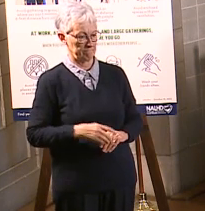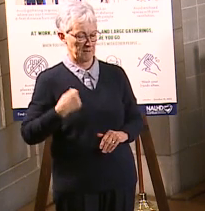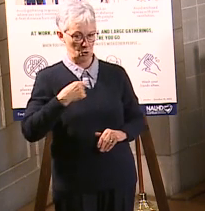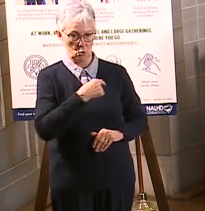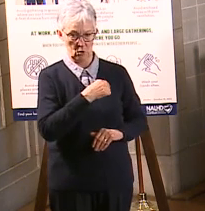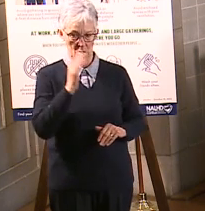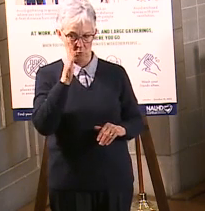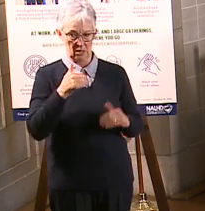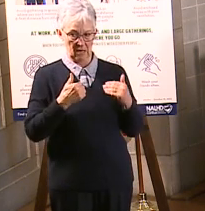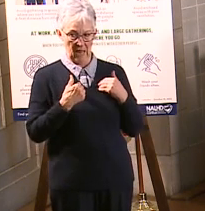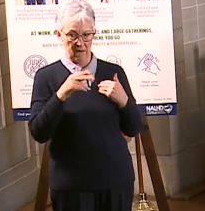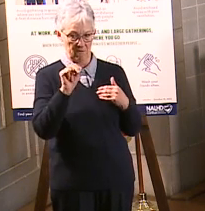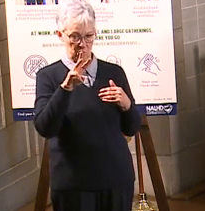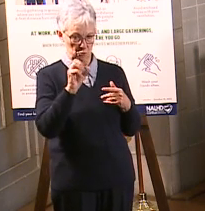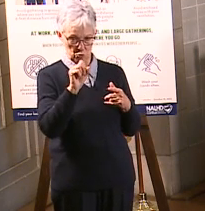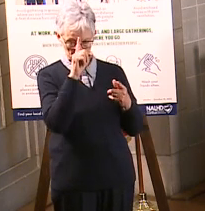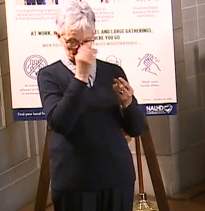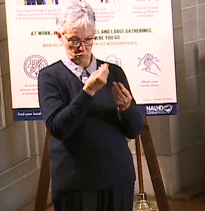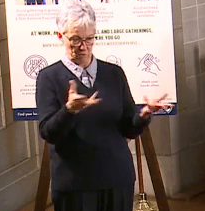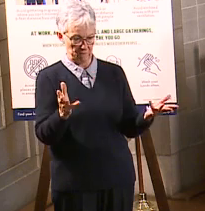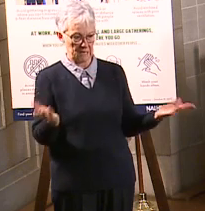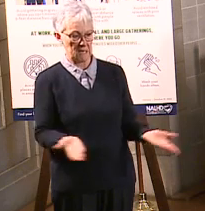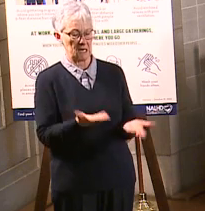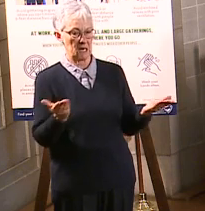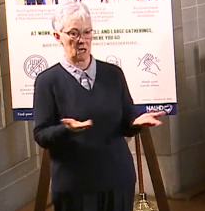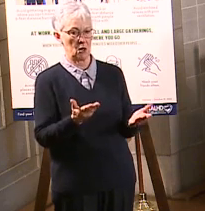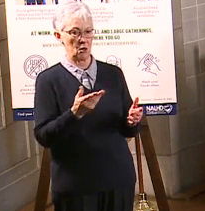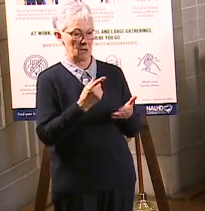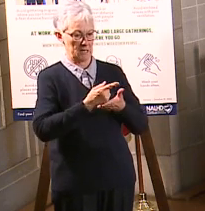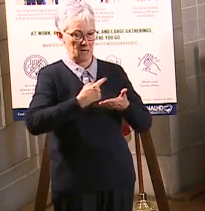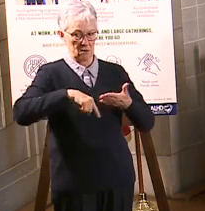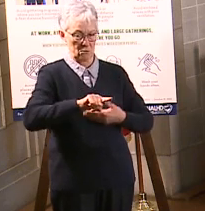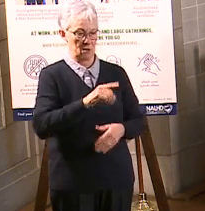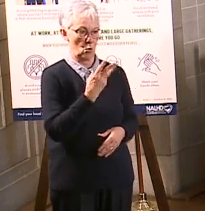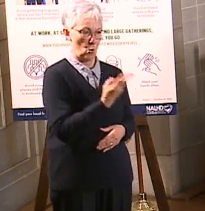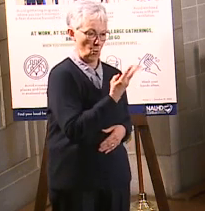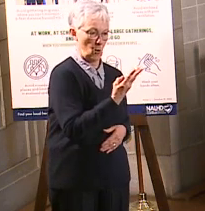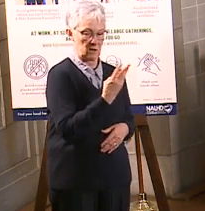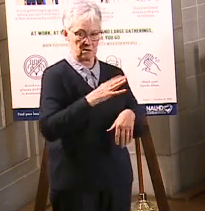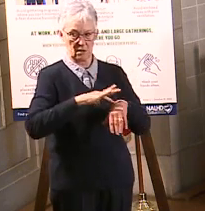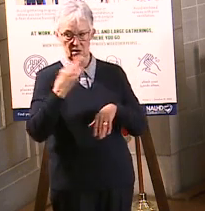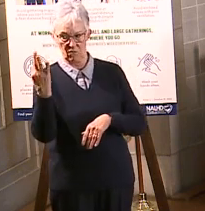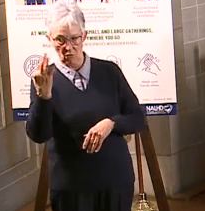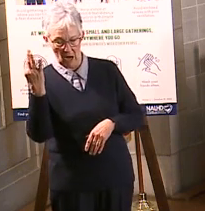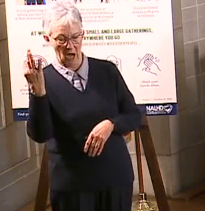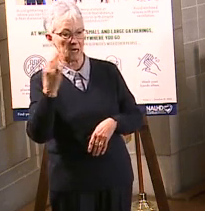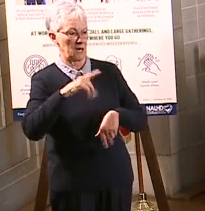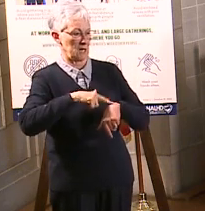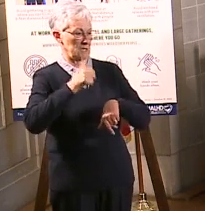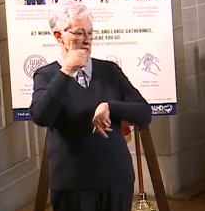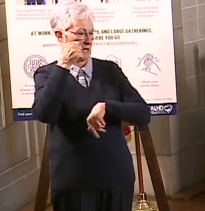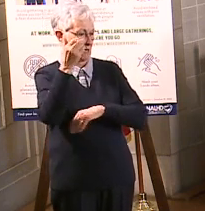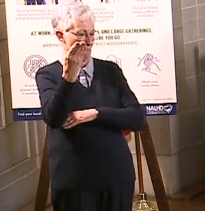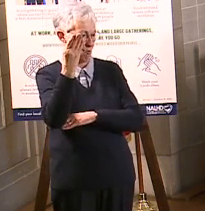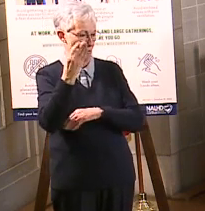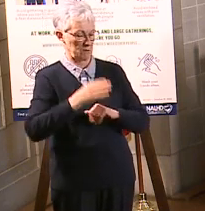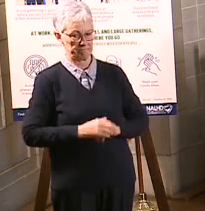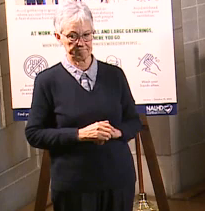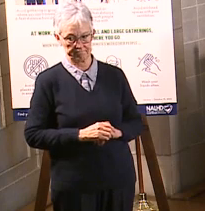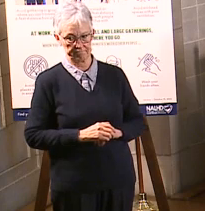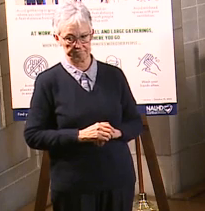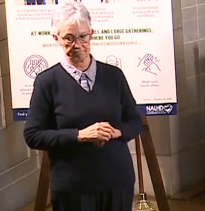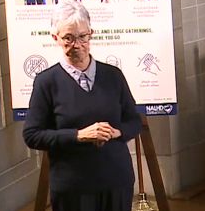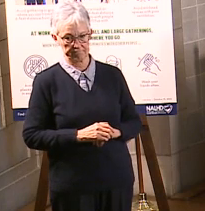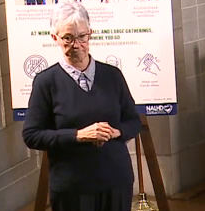a.m. Wednesday next week, 10 a.m. Friday next week. So we'll pick up that regular schedule next week. And then, of course, again, just remind people